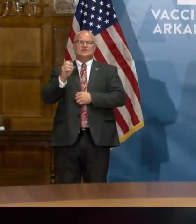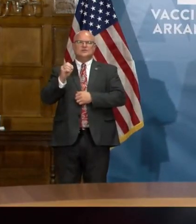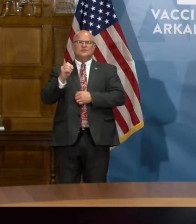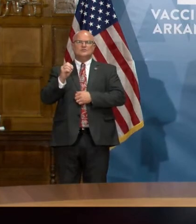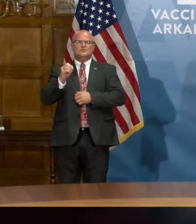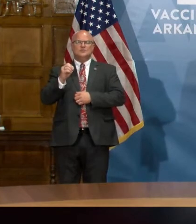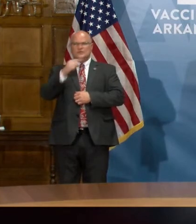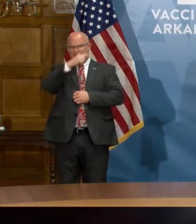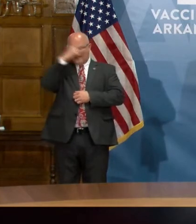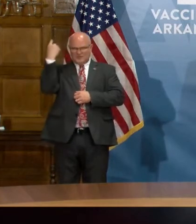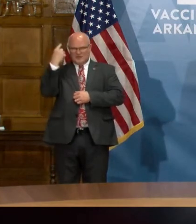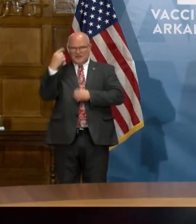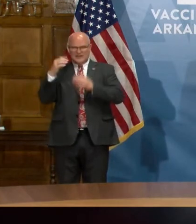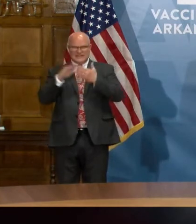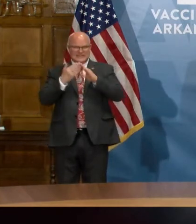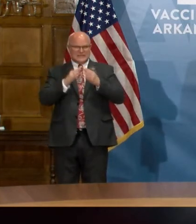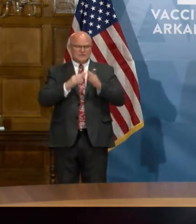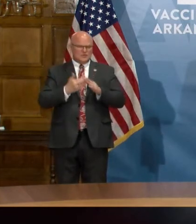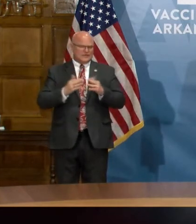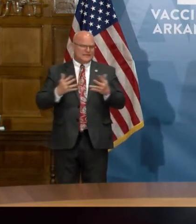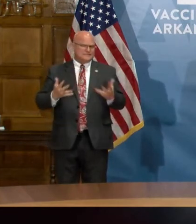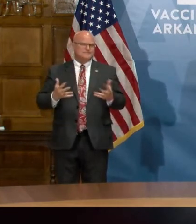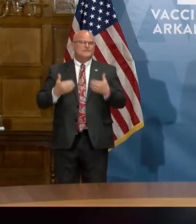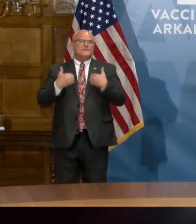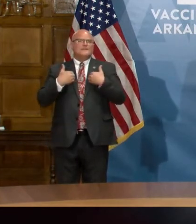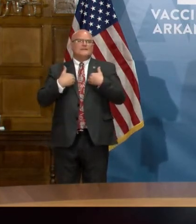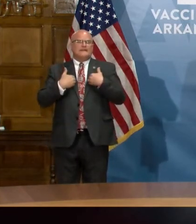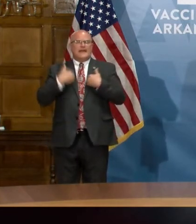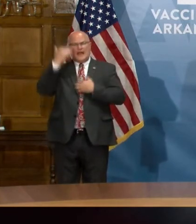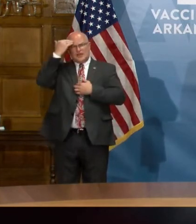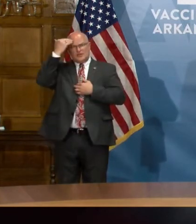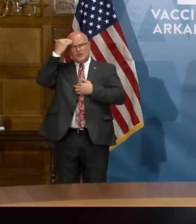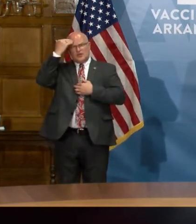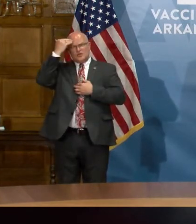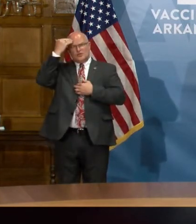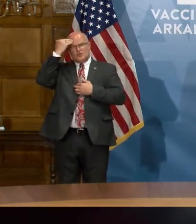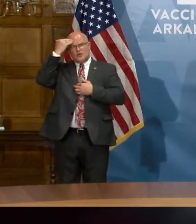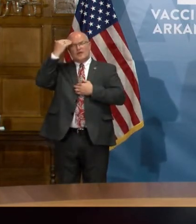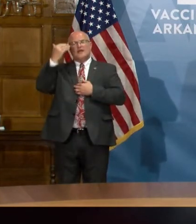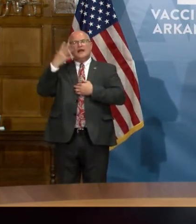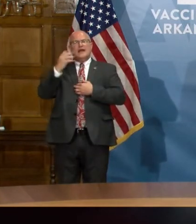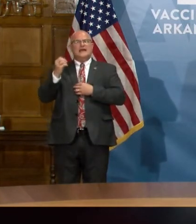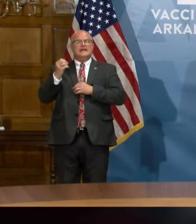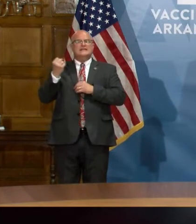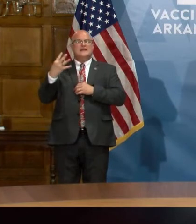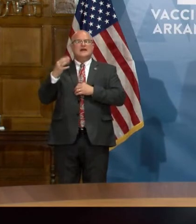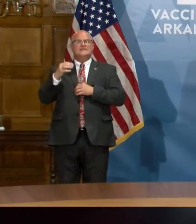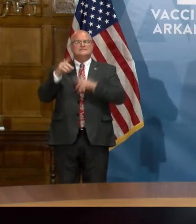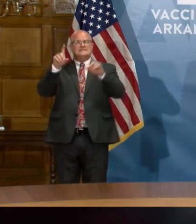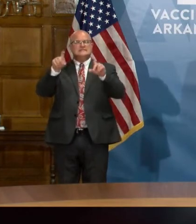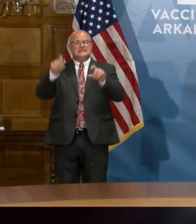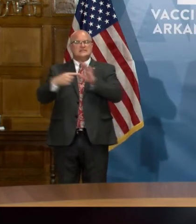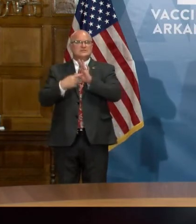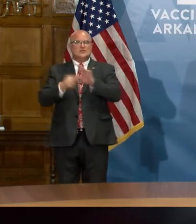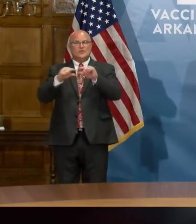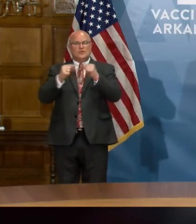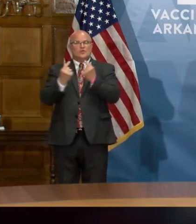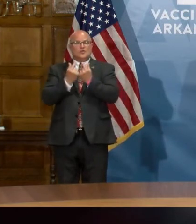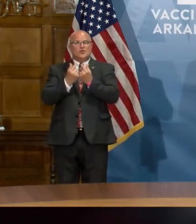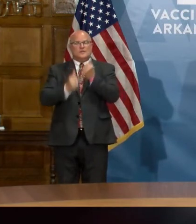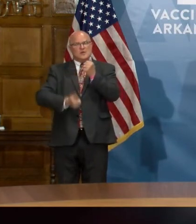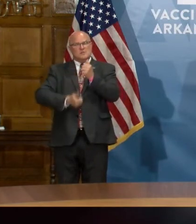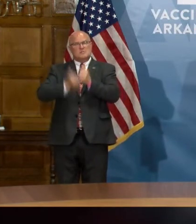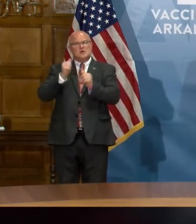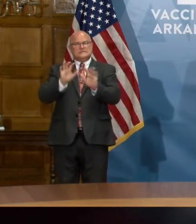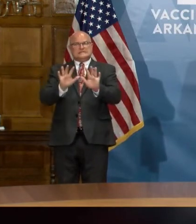African American community goes, as I know you're aware, there's been a lot of polling that shows the groups that are